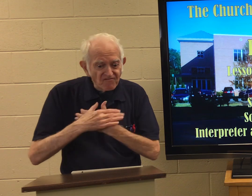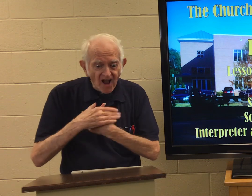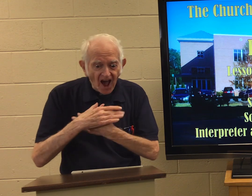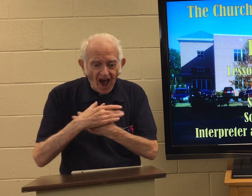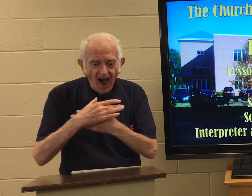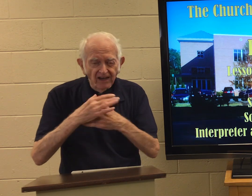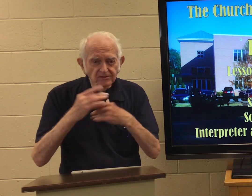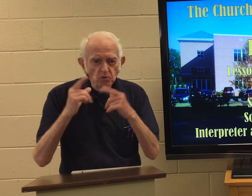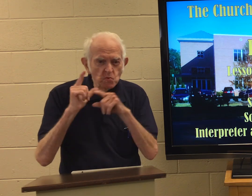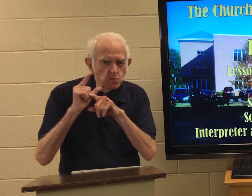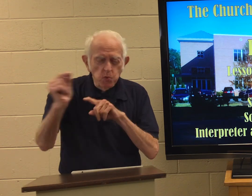Time flies.